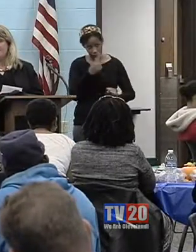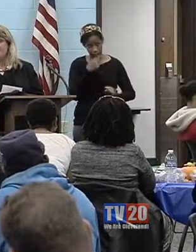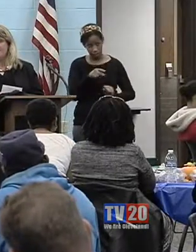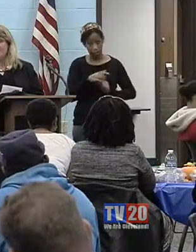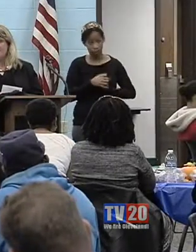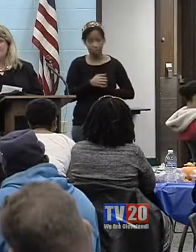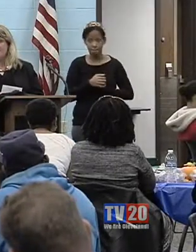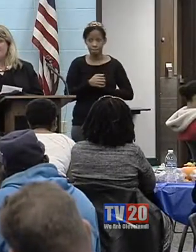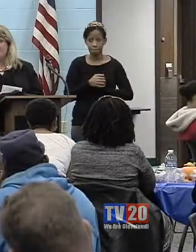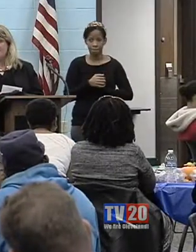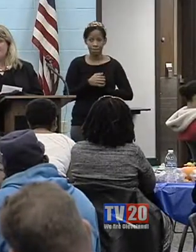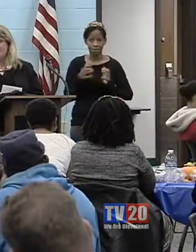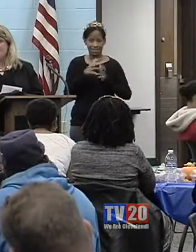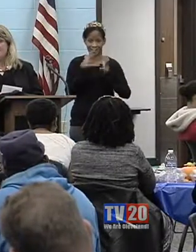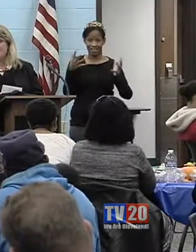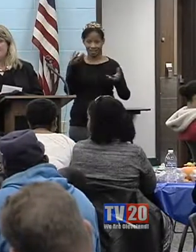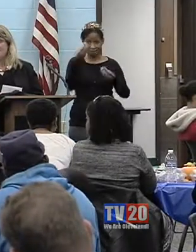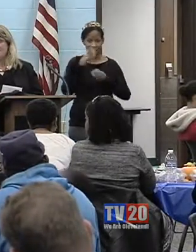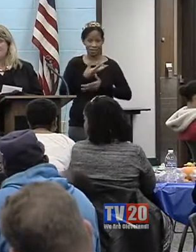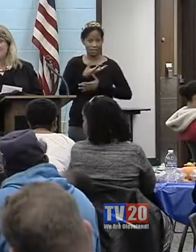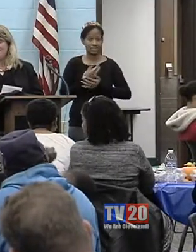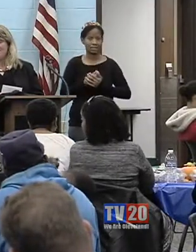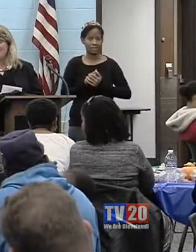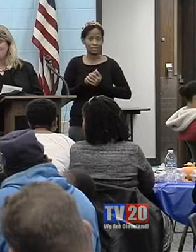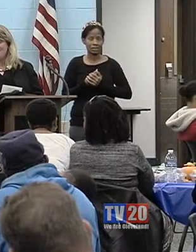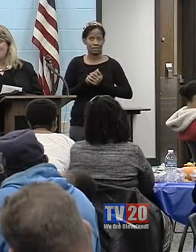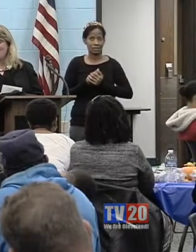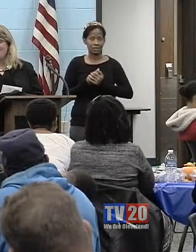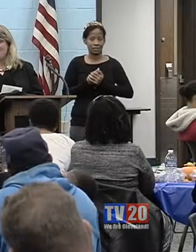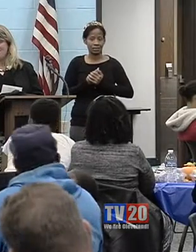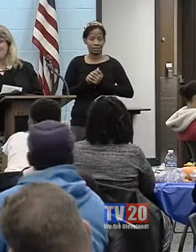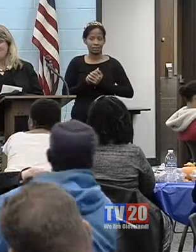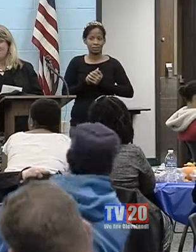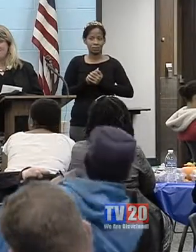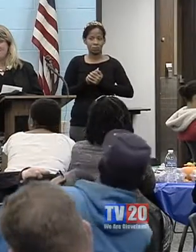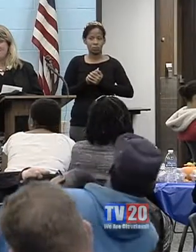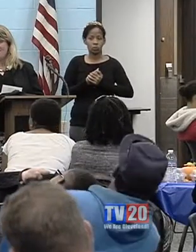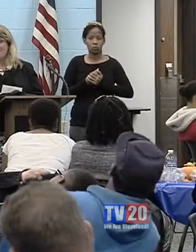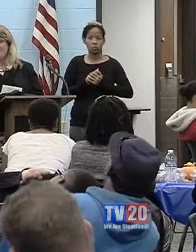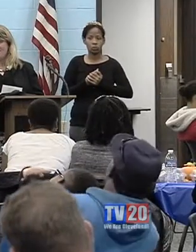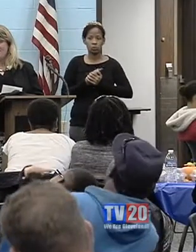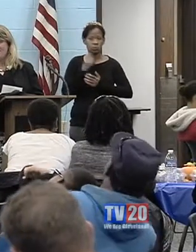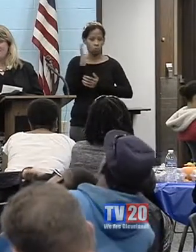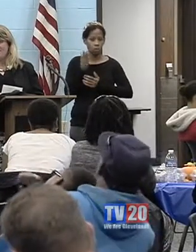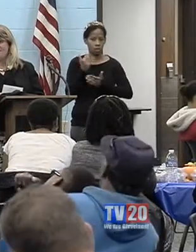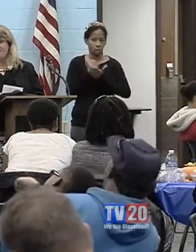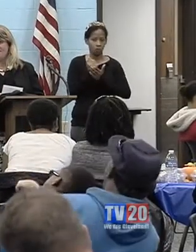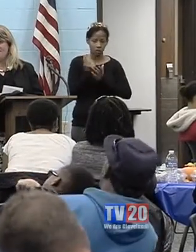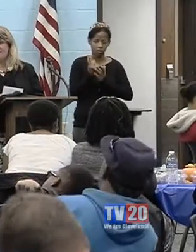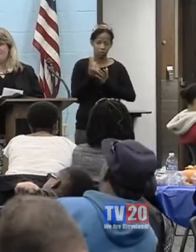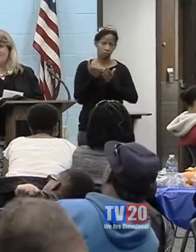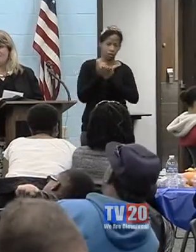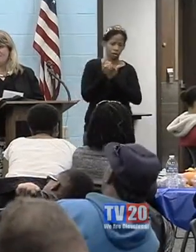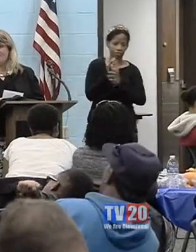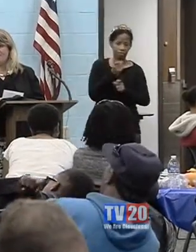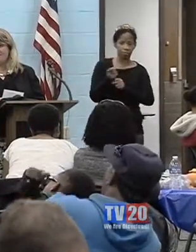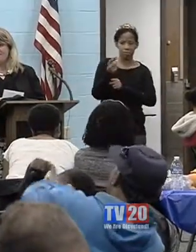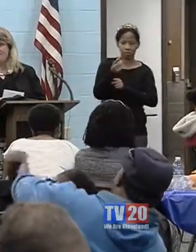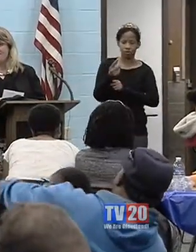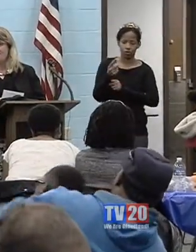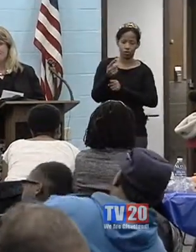After, you gave me a lot. I have to think about, we'll bring an expert in. We can bring an expert in,